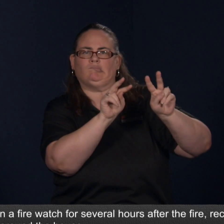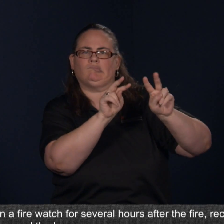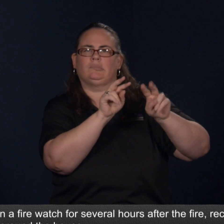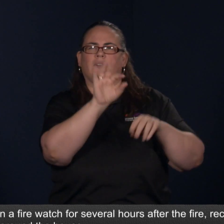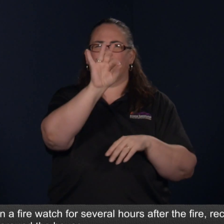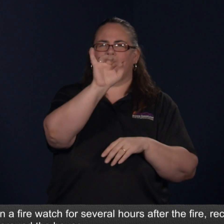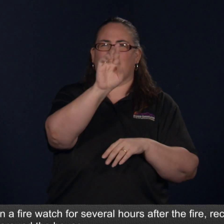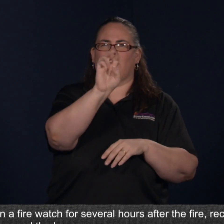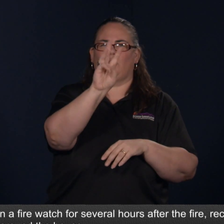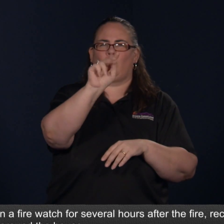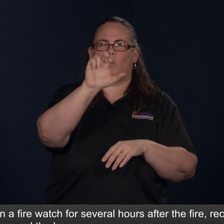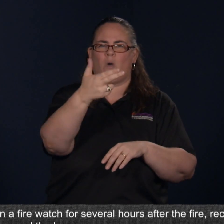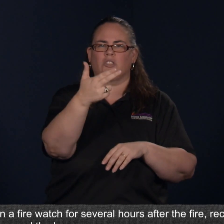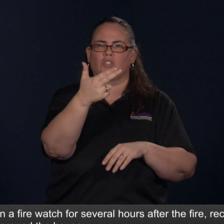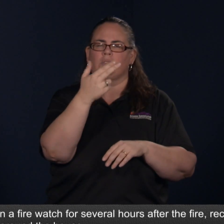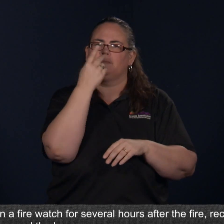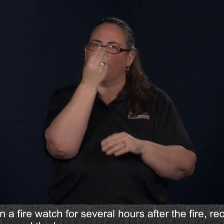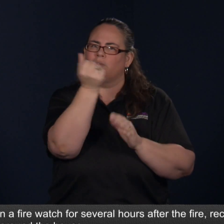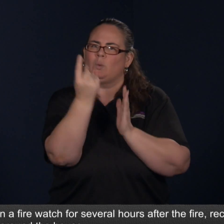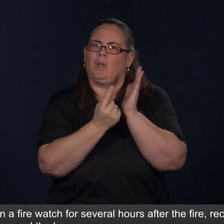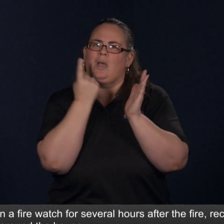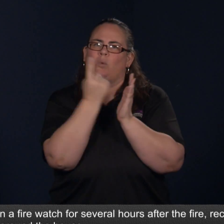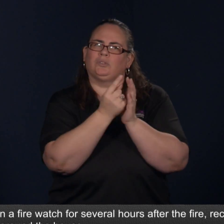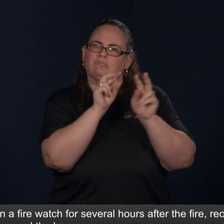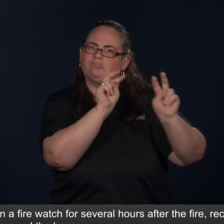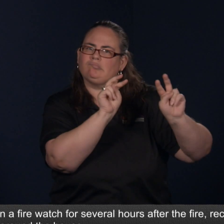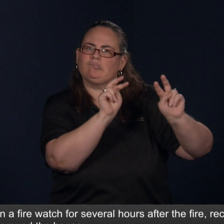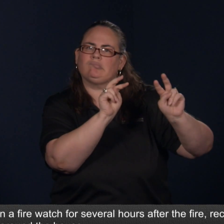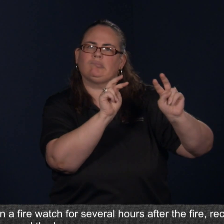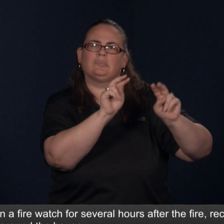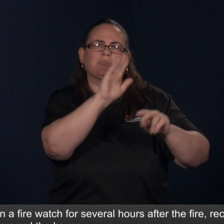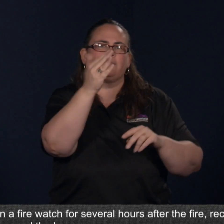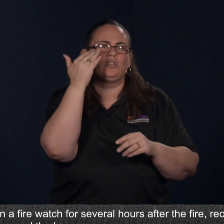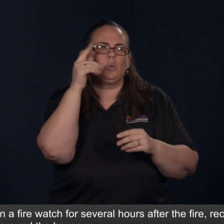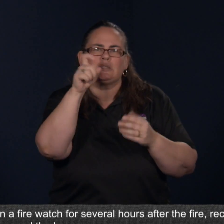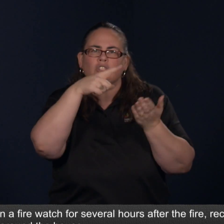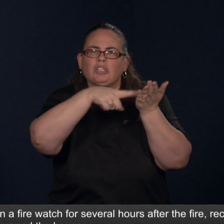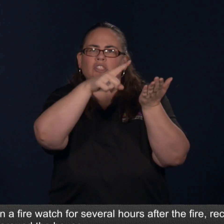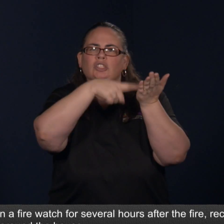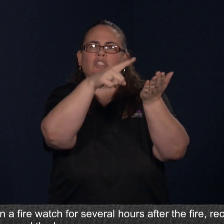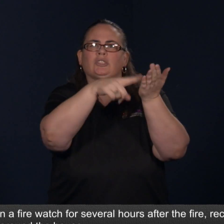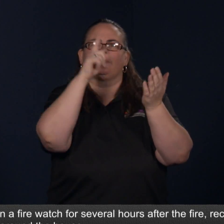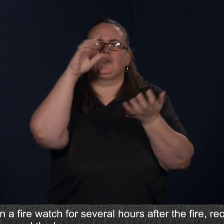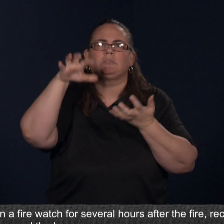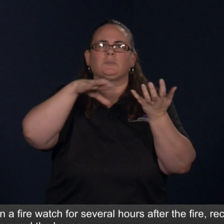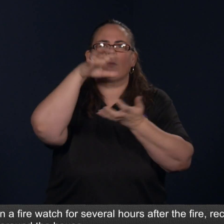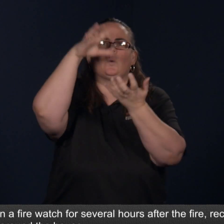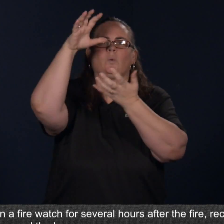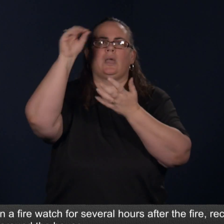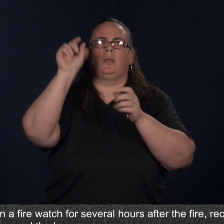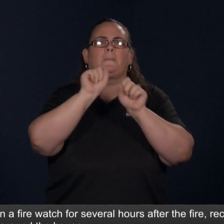Maintain a fire watch for several hours after the fire, rechecking for smoke and sparks around the house.